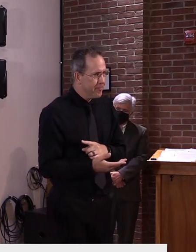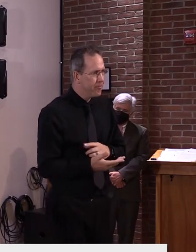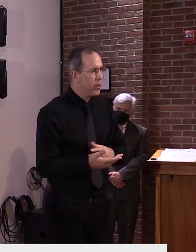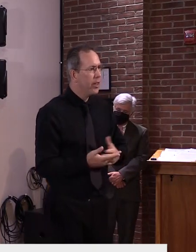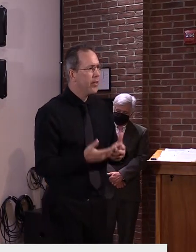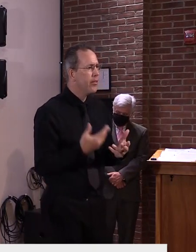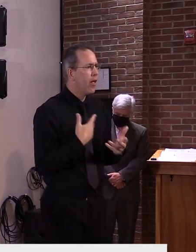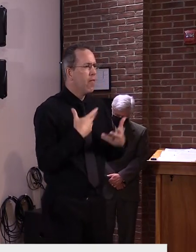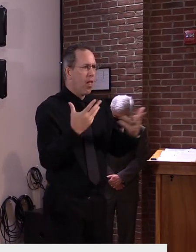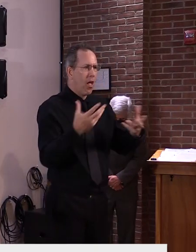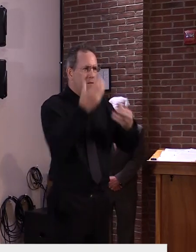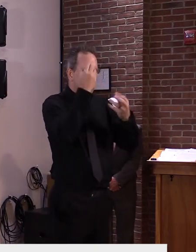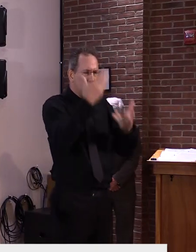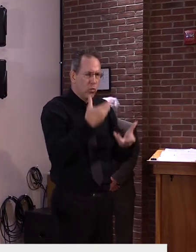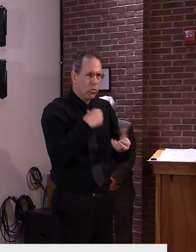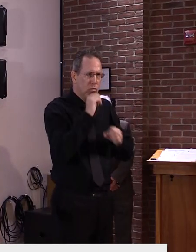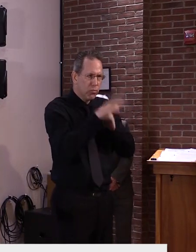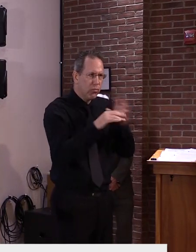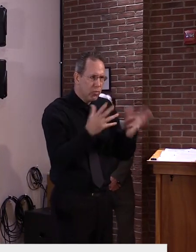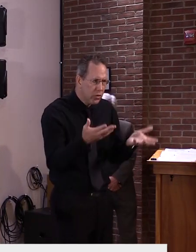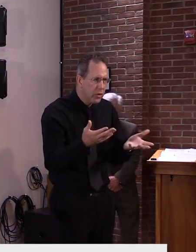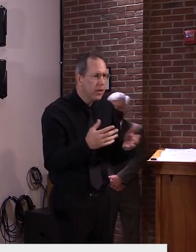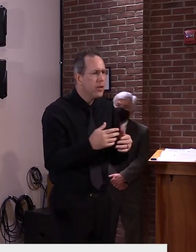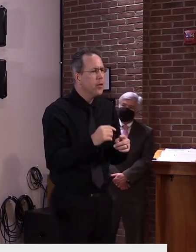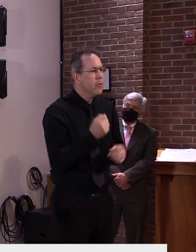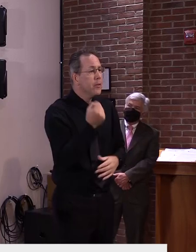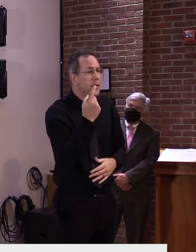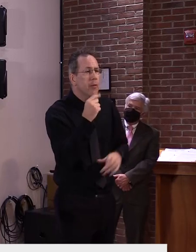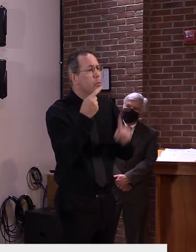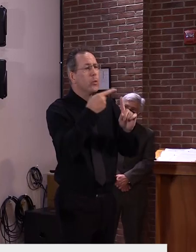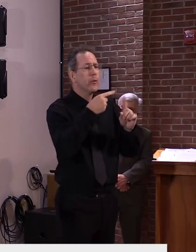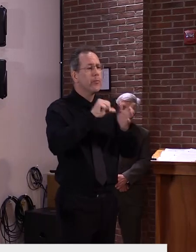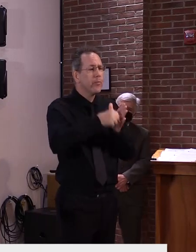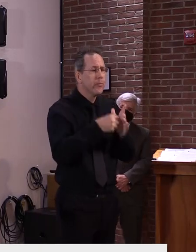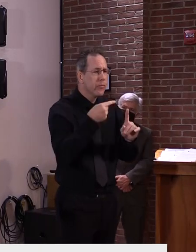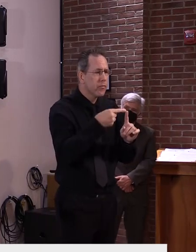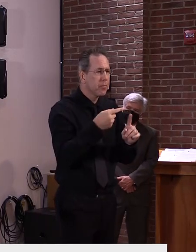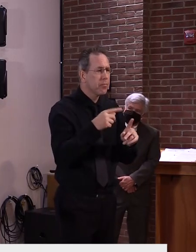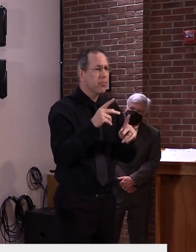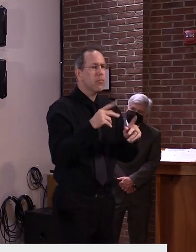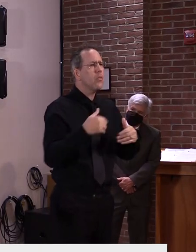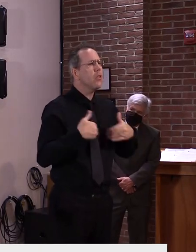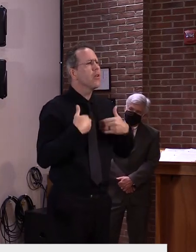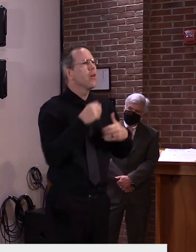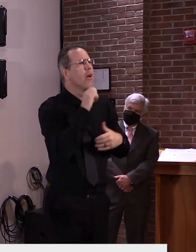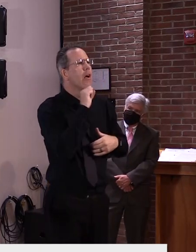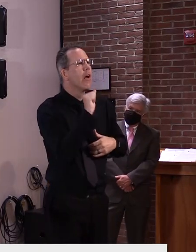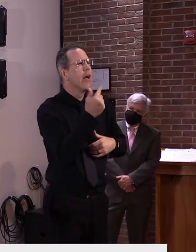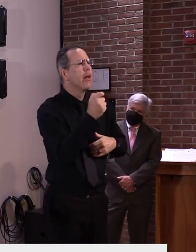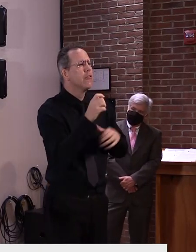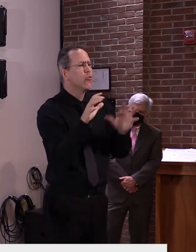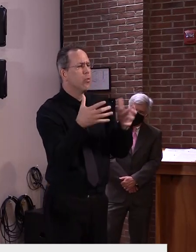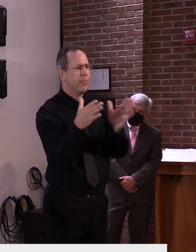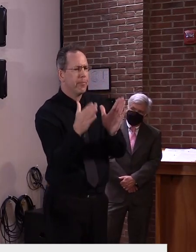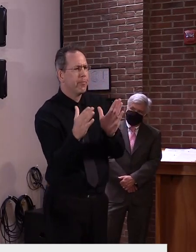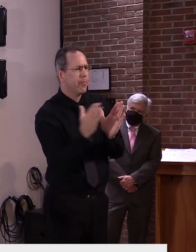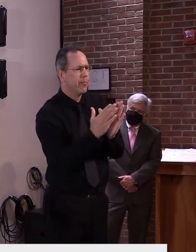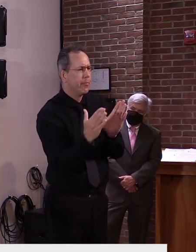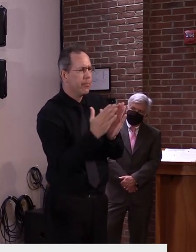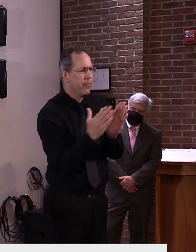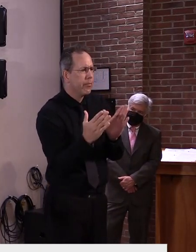the relative youth, I'll put youth in quotes, of the population that's been impacted in the most recent